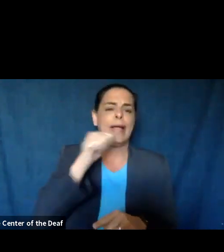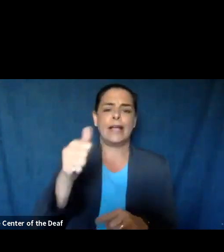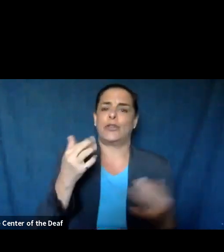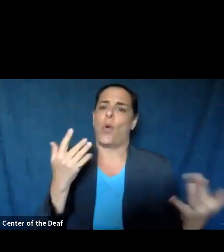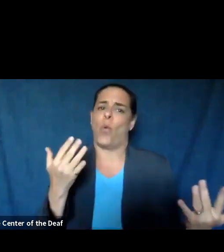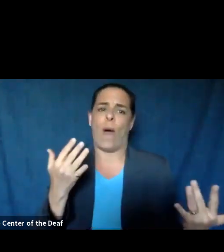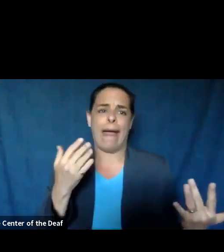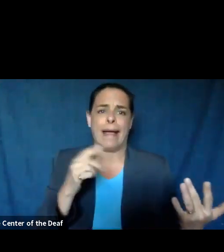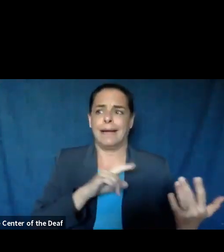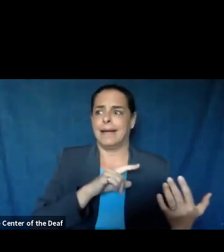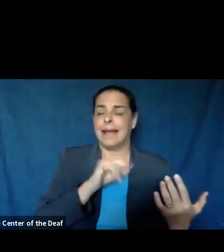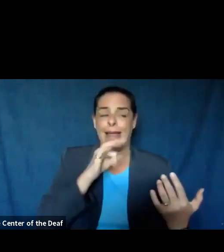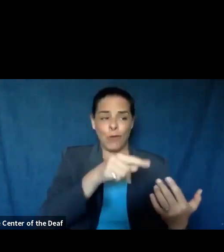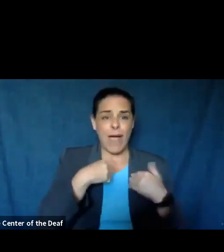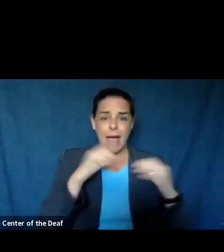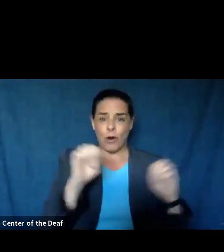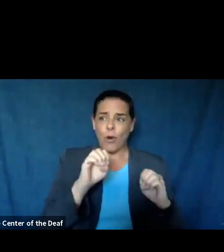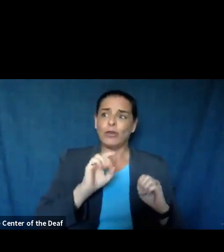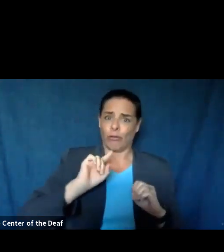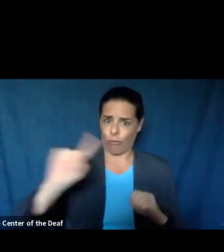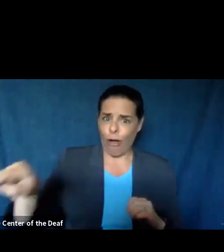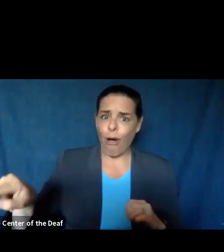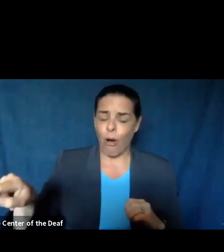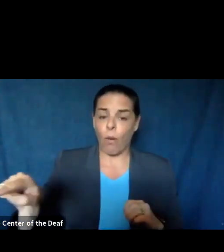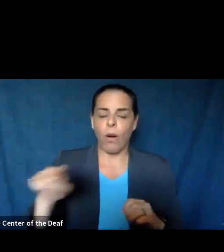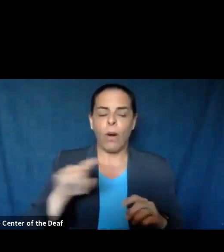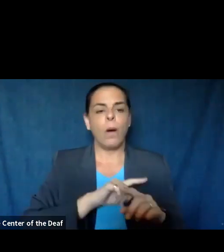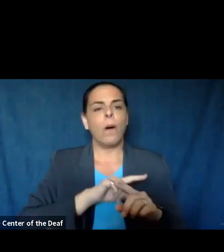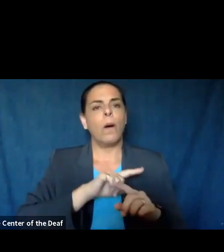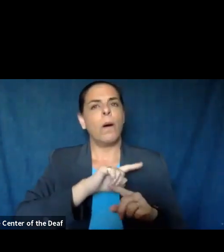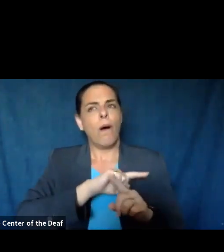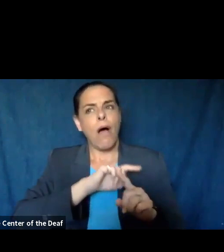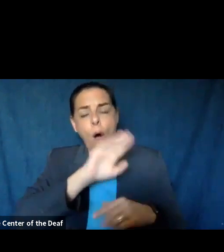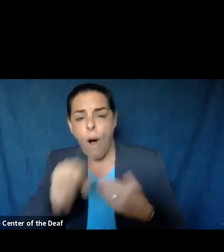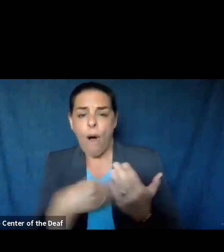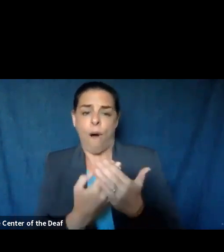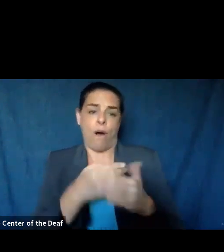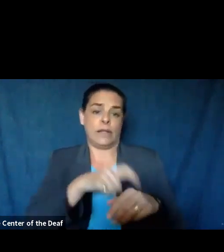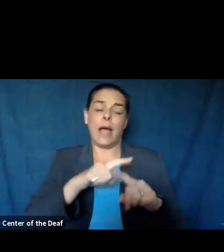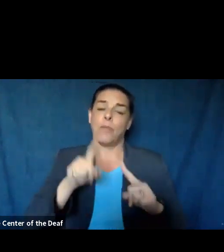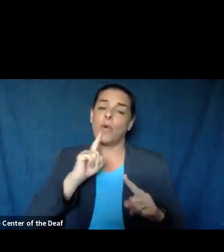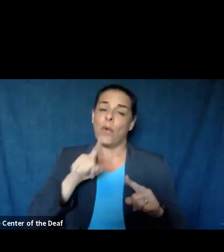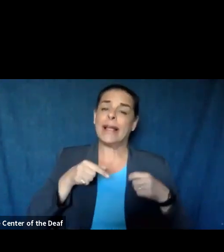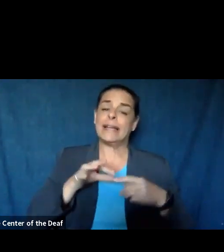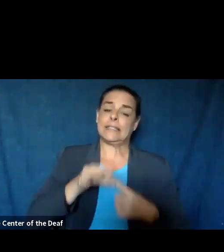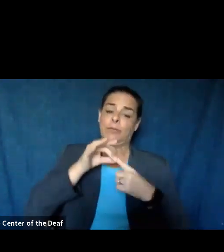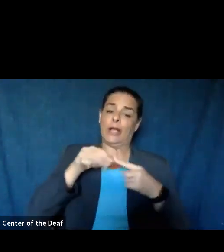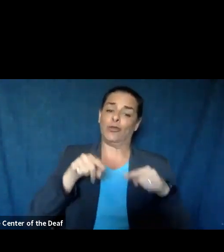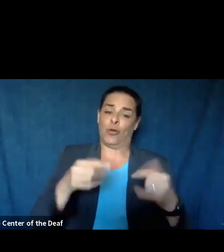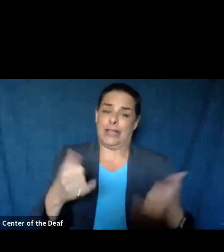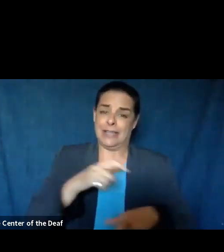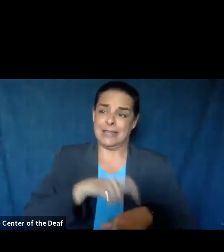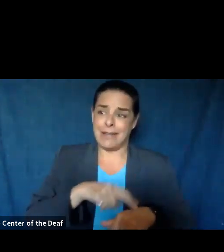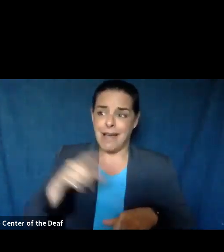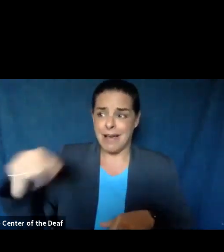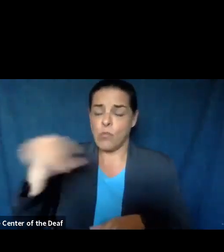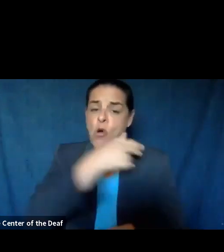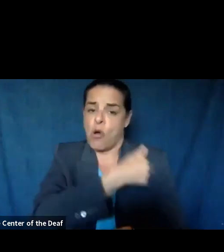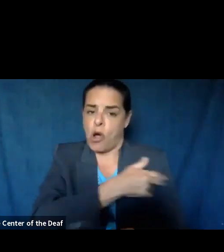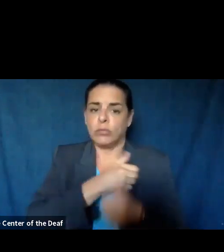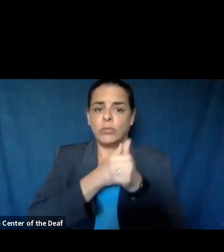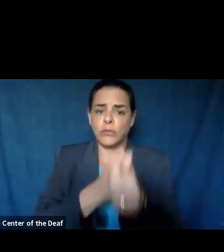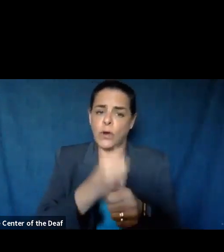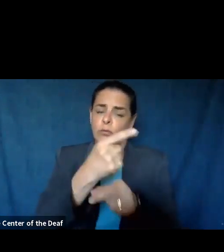if you are having an emergency. At all times, but especially during the pandemic, our regional hospitals are following proper guidance